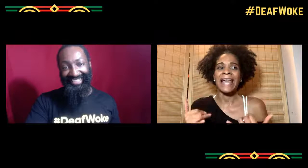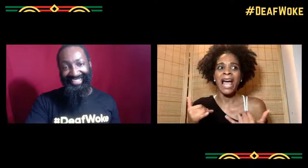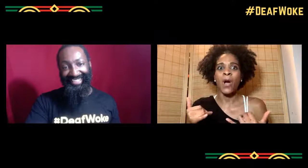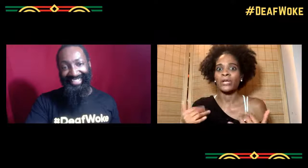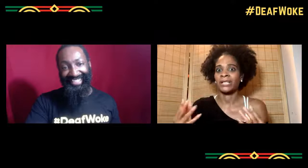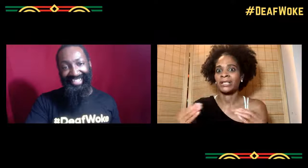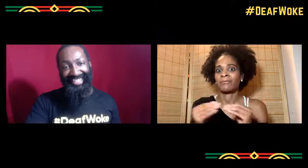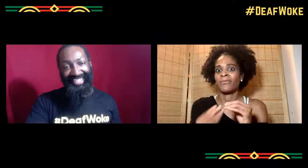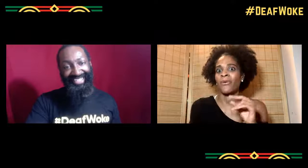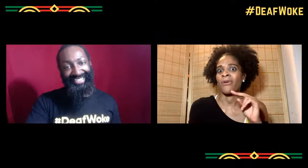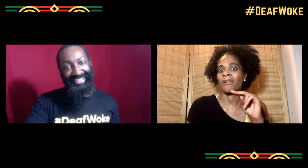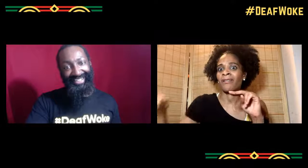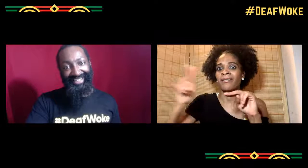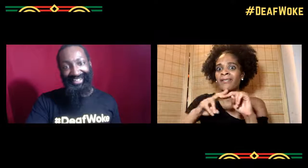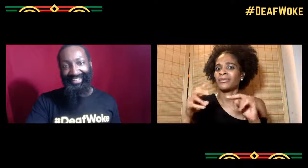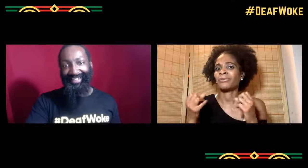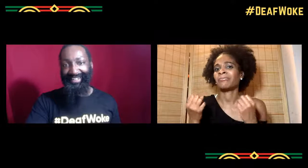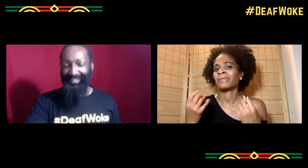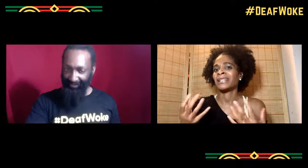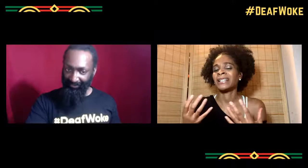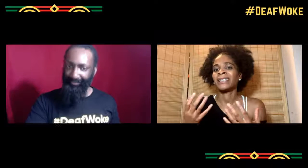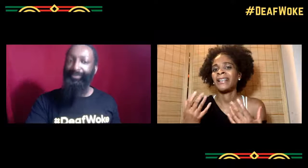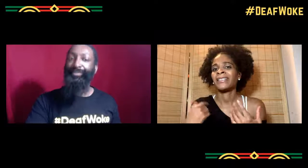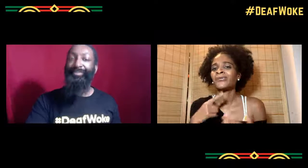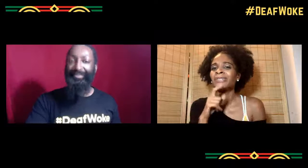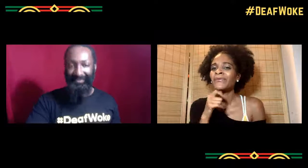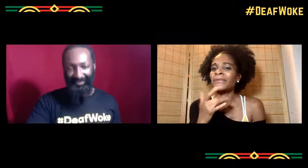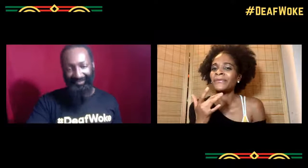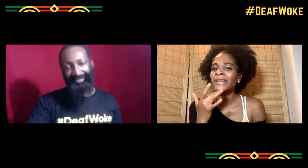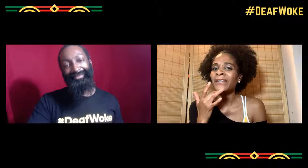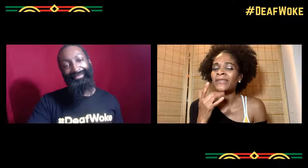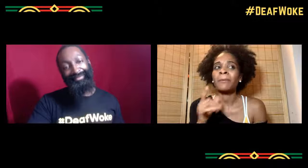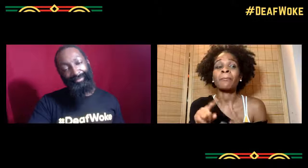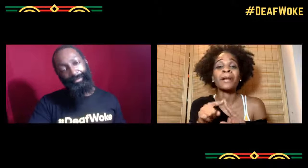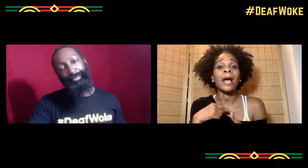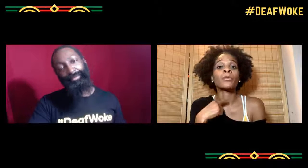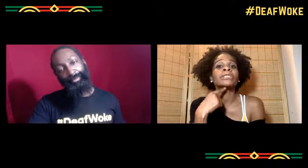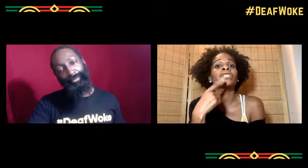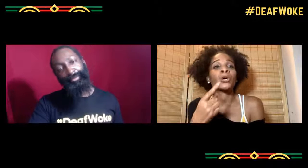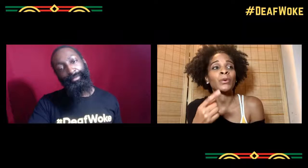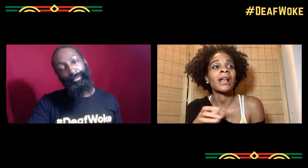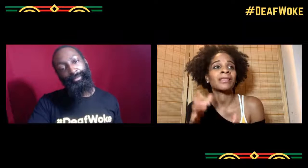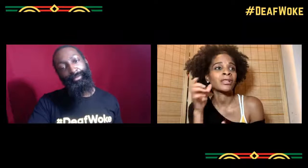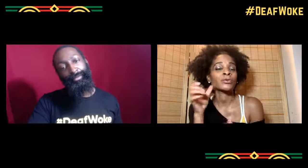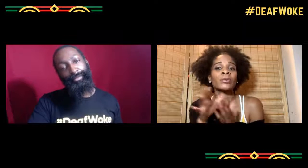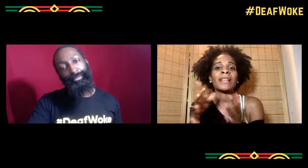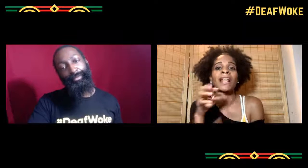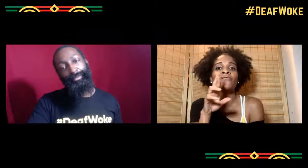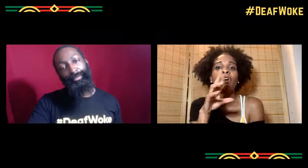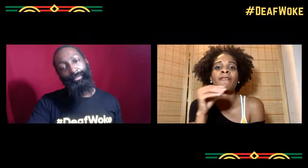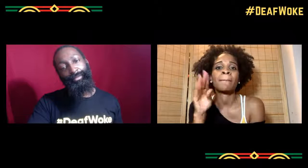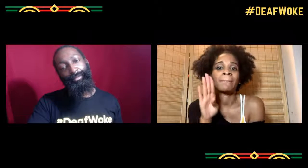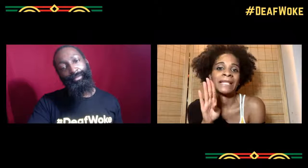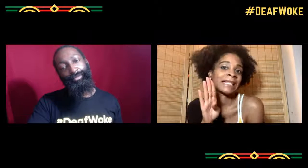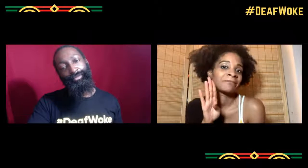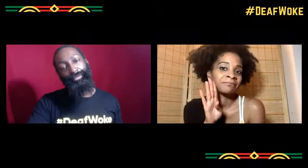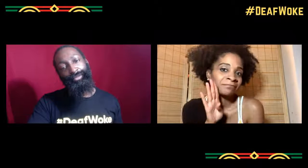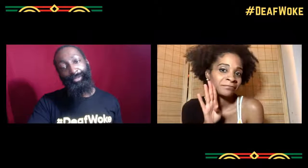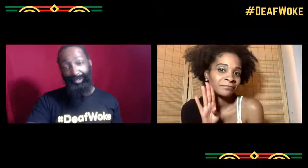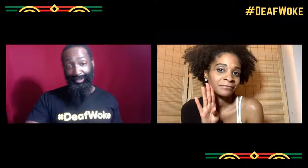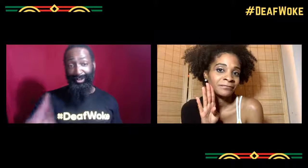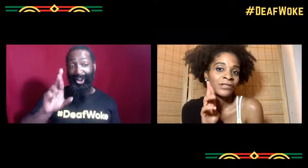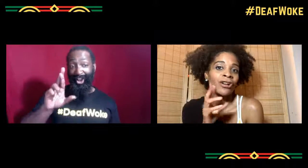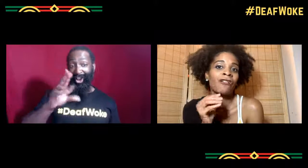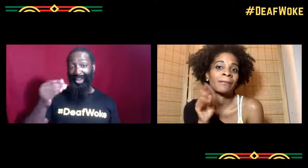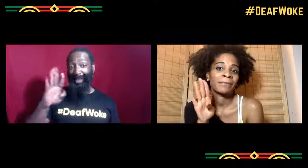before I did have a favorite, but now there's just so many songs, so many genres. I listen to a lot